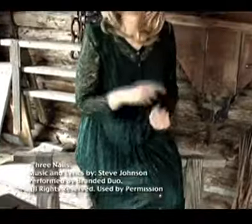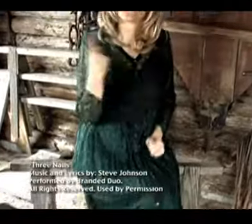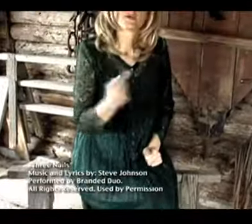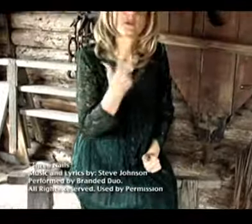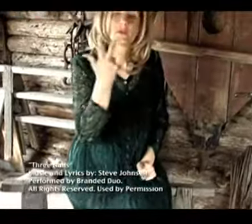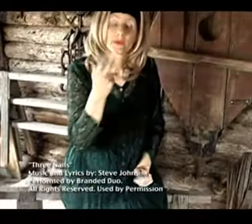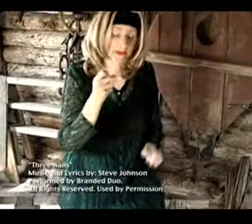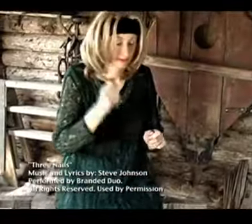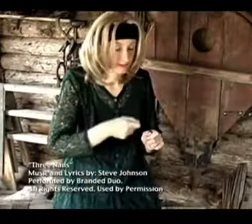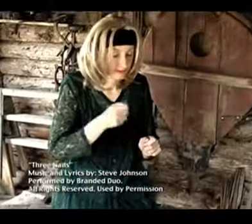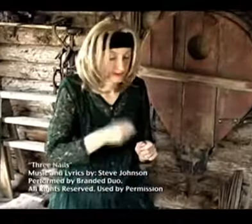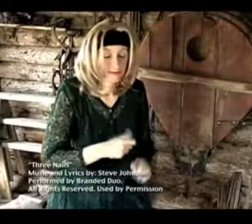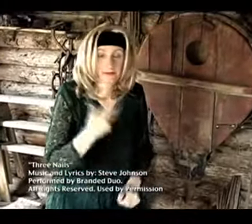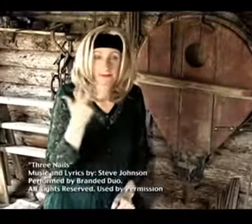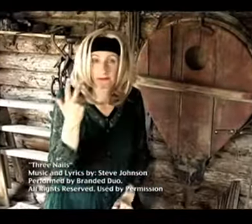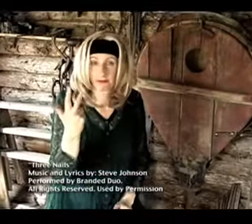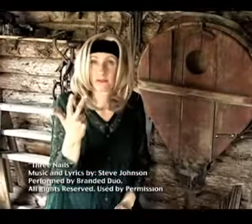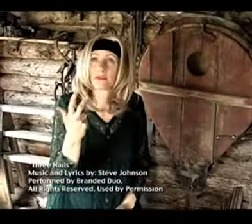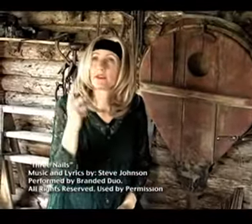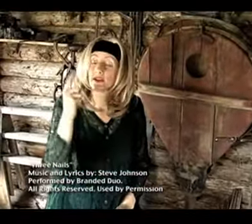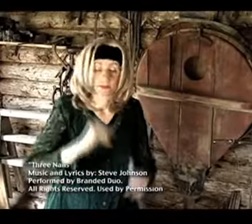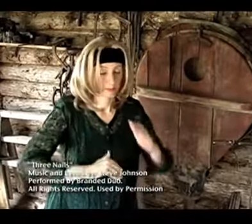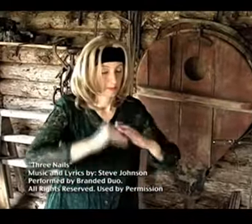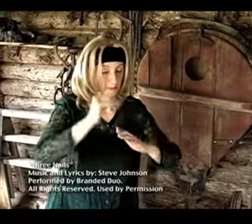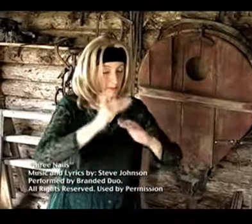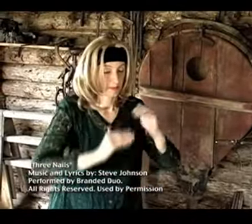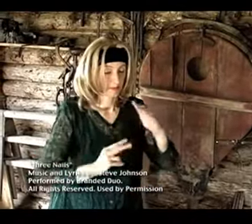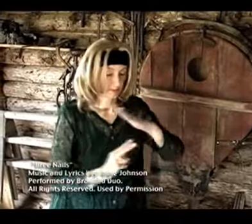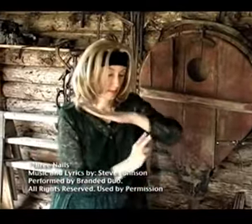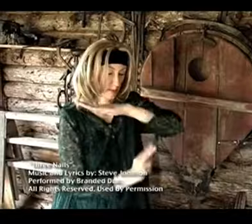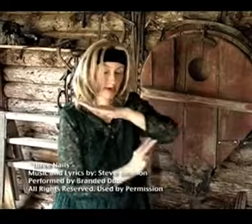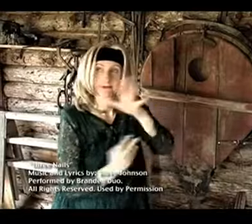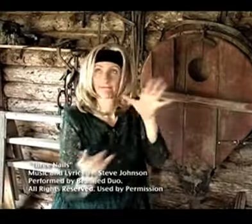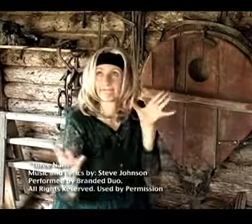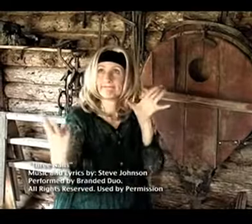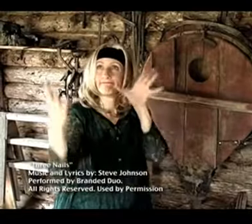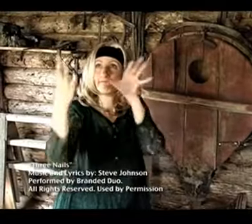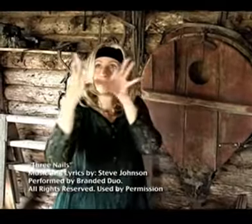just three nails, he built a bridge